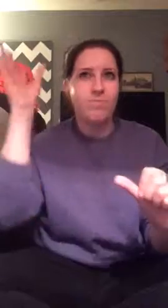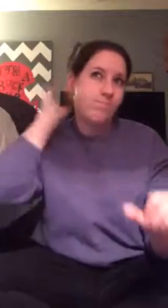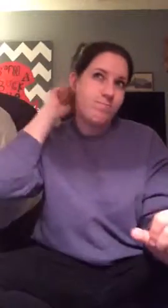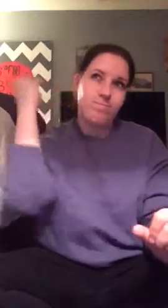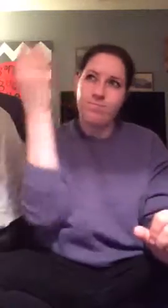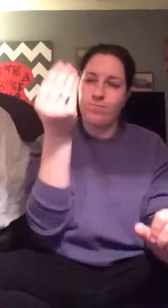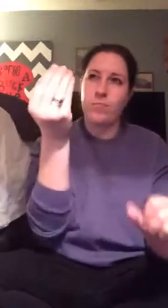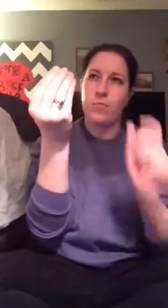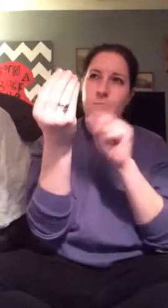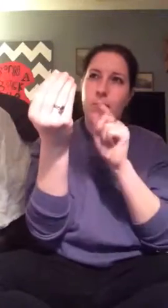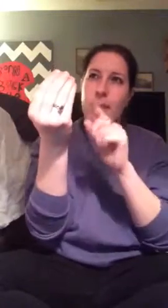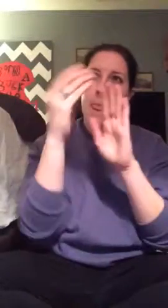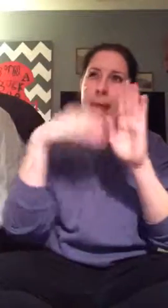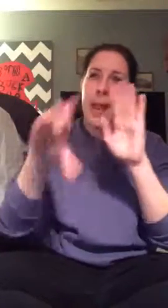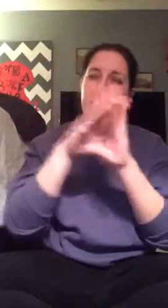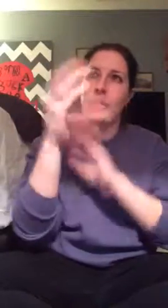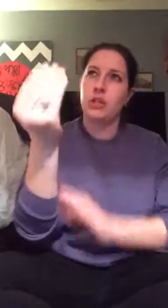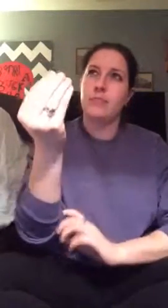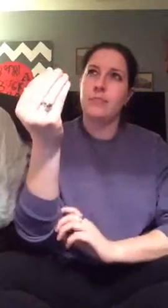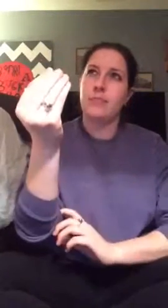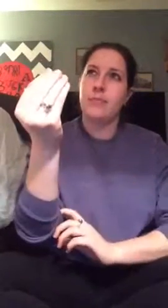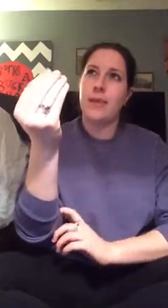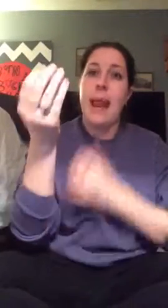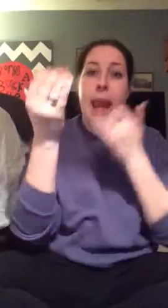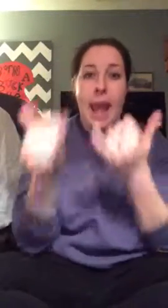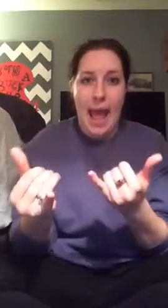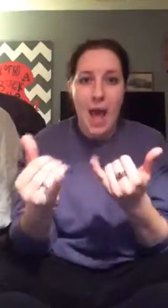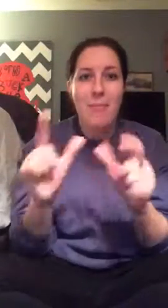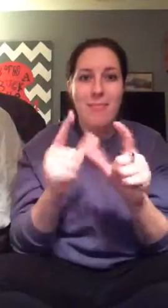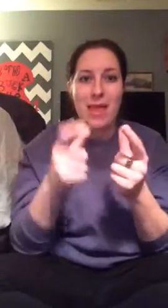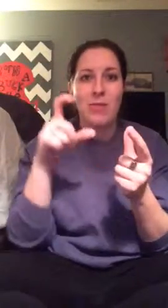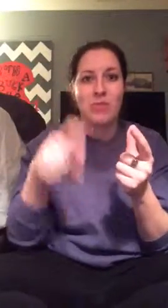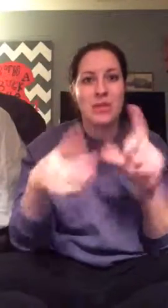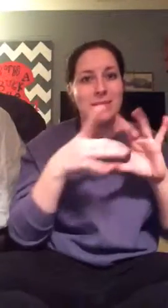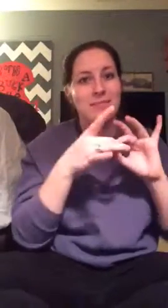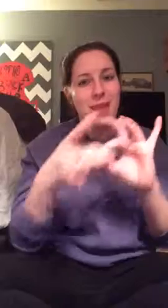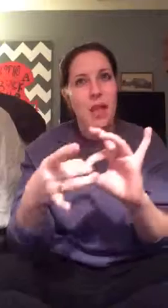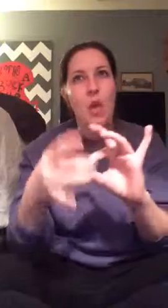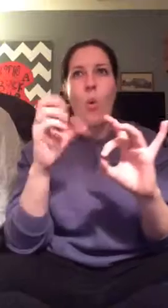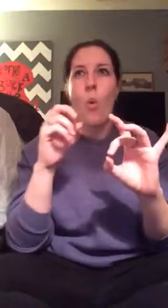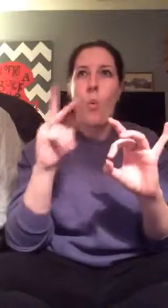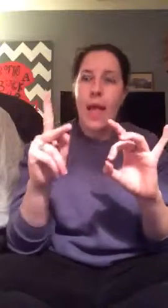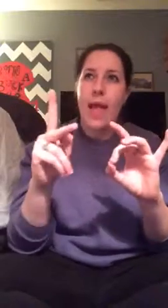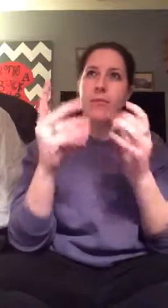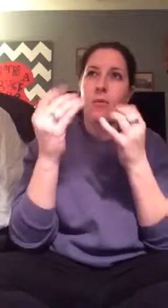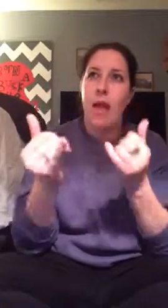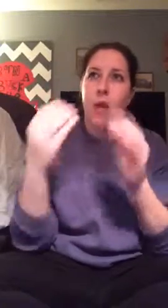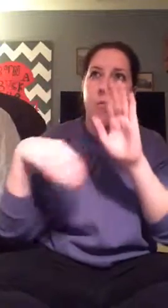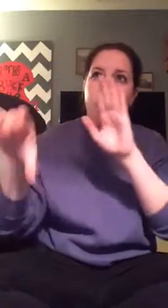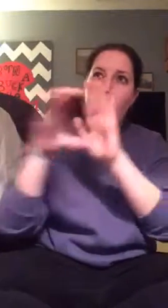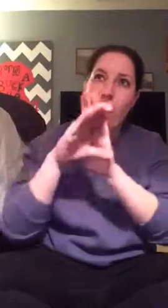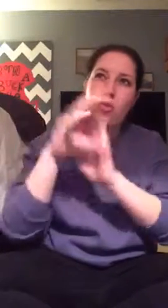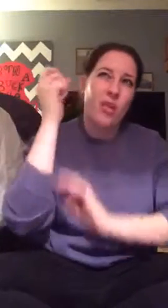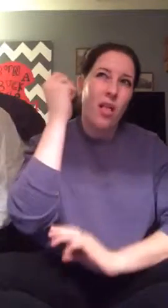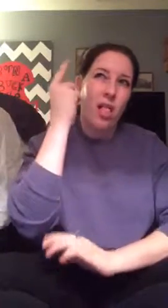your visual image, and then your language center help in recruiting, in retrieving the word that corresponds to that visual